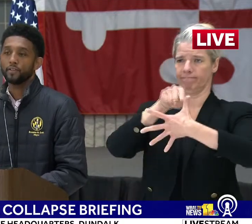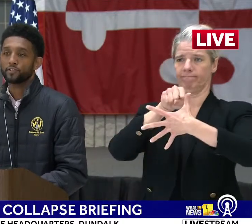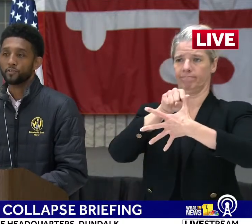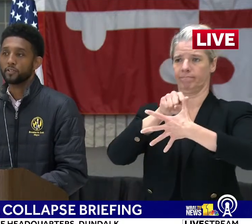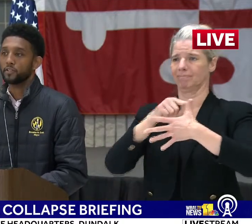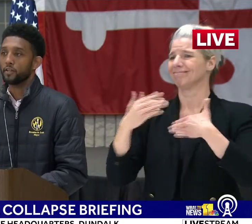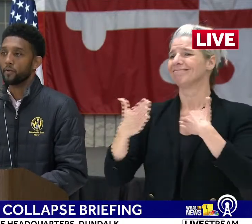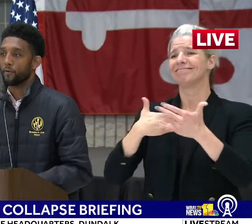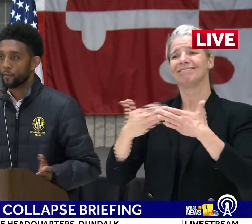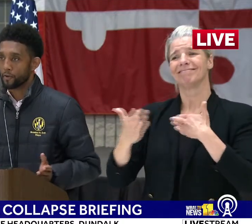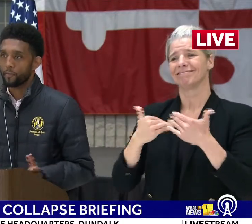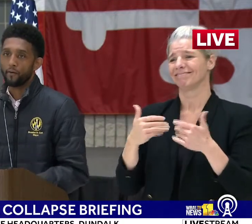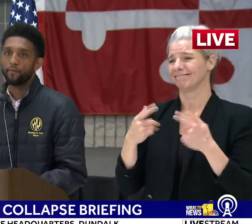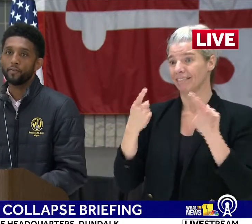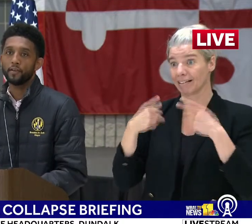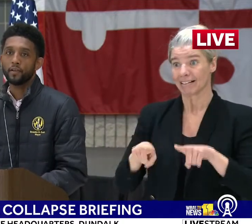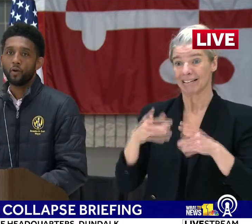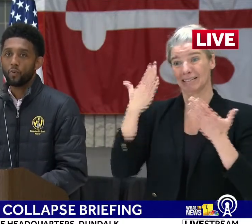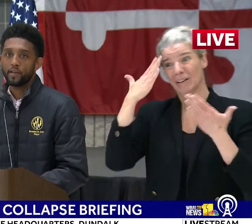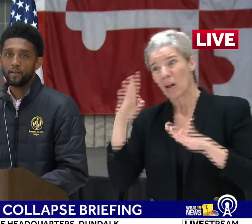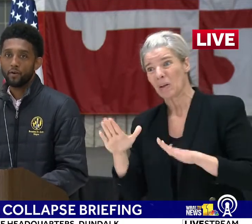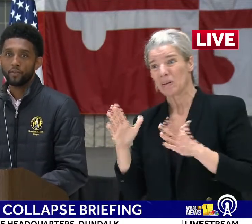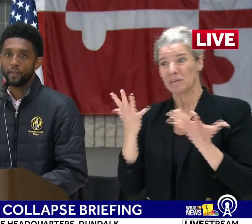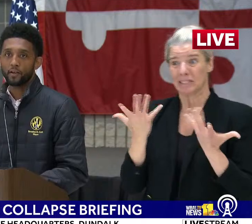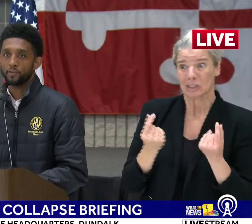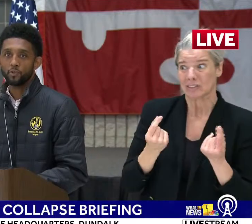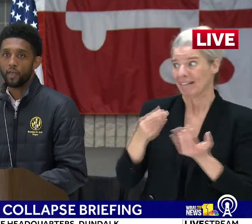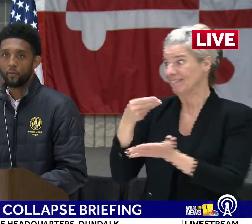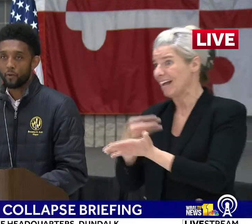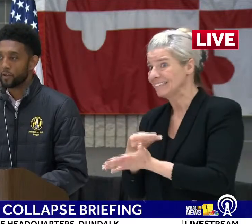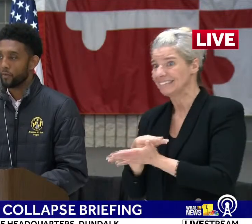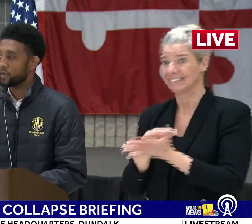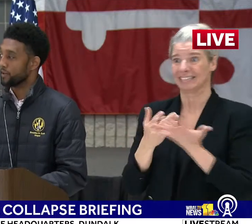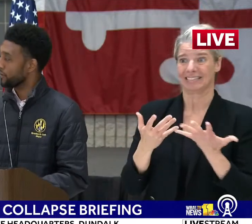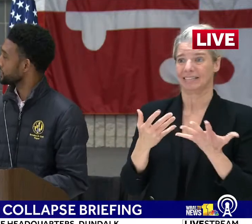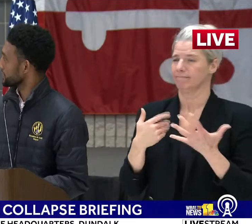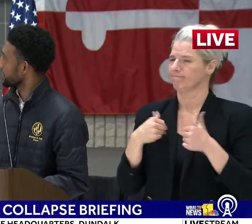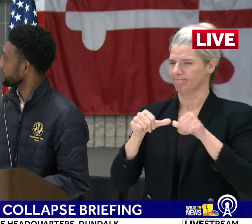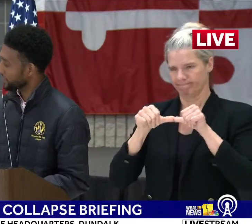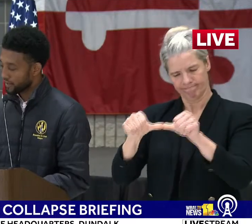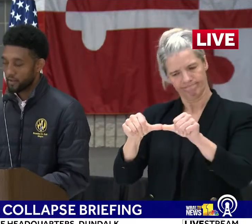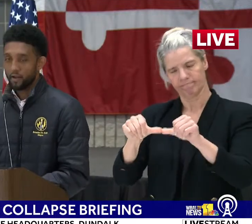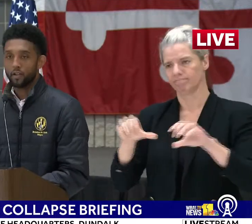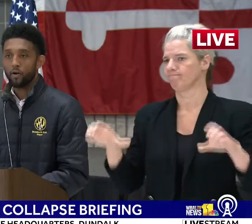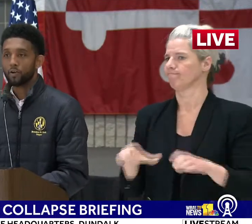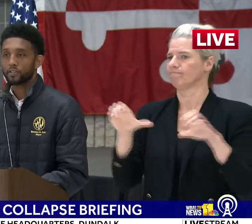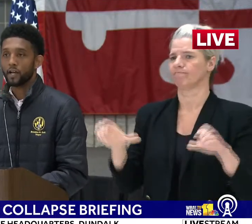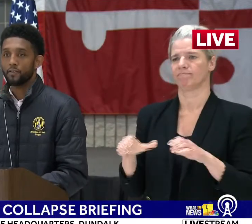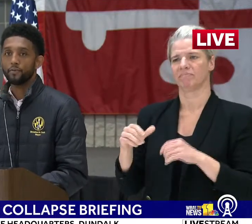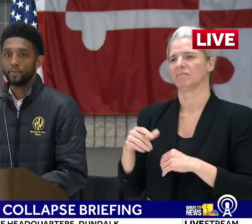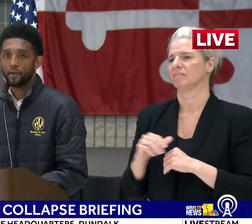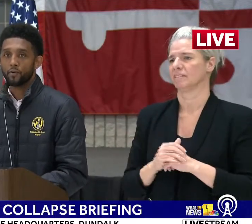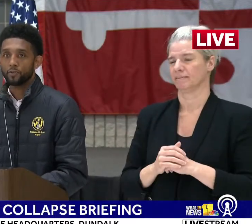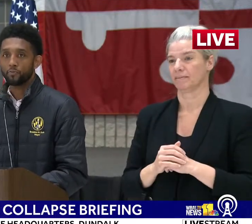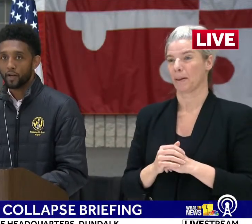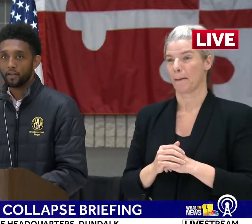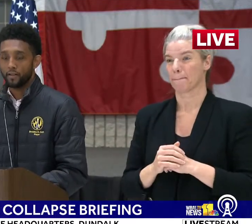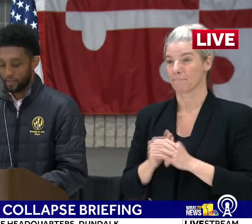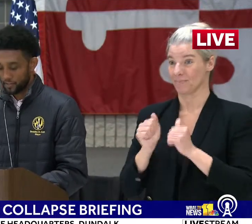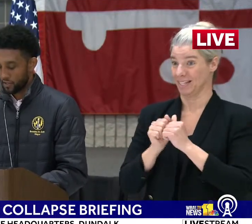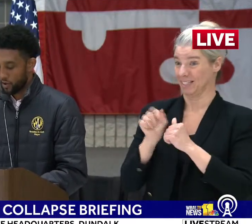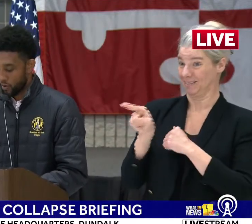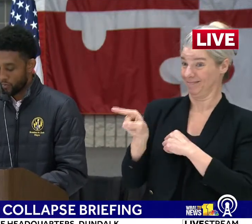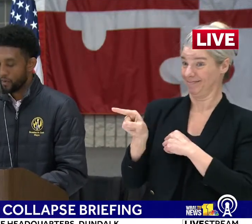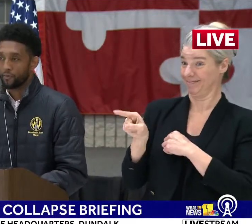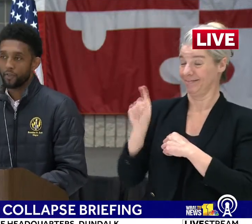all the uncertainty that we've heard about funding, we know that they're going to do that work, and we know, Mr. Governor, that alongside you, they're going